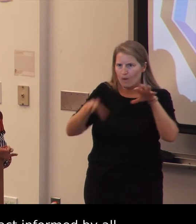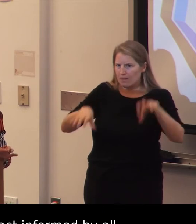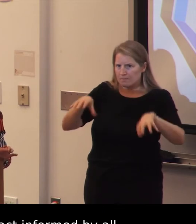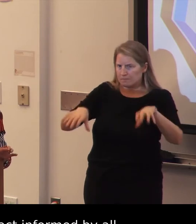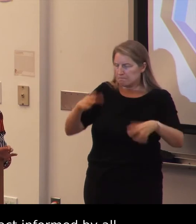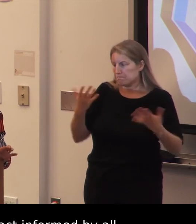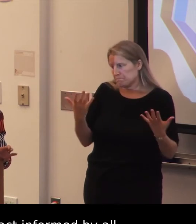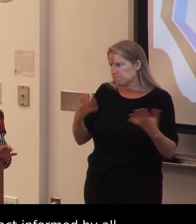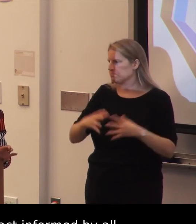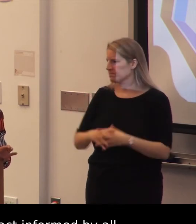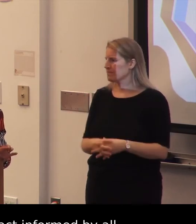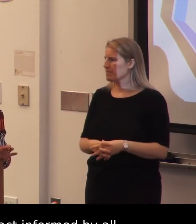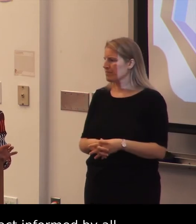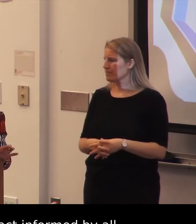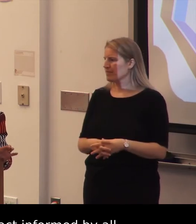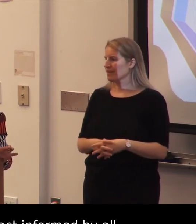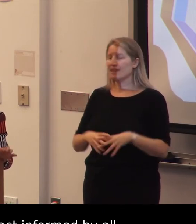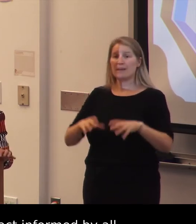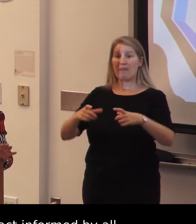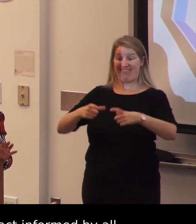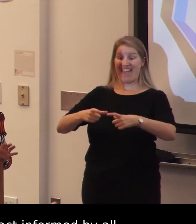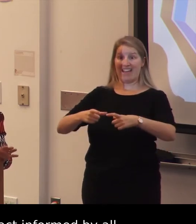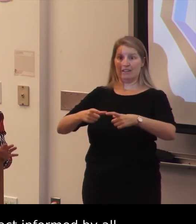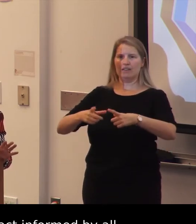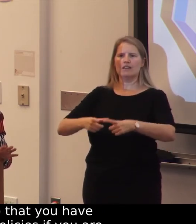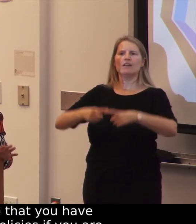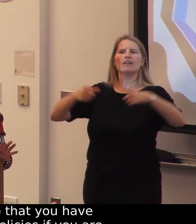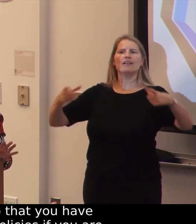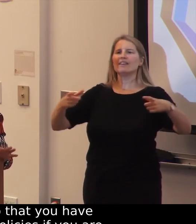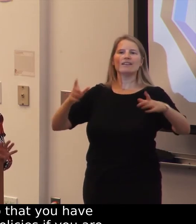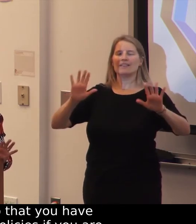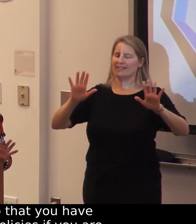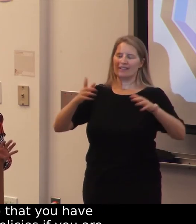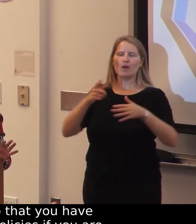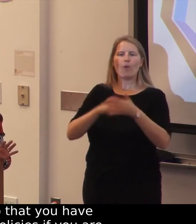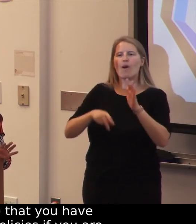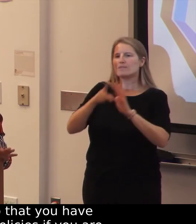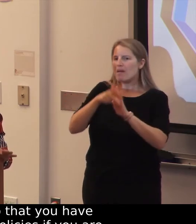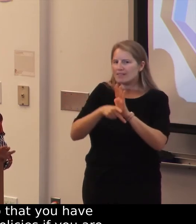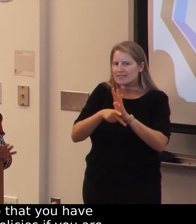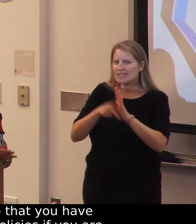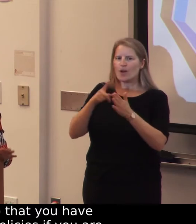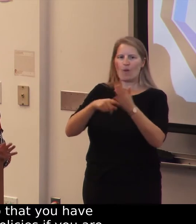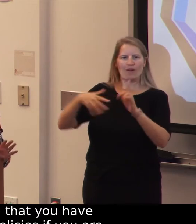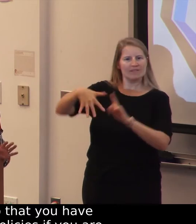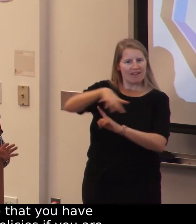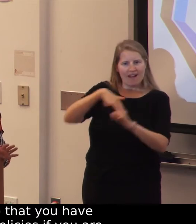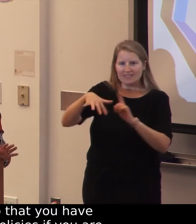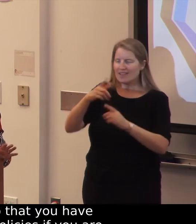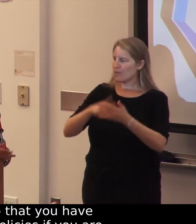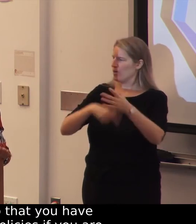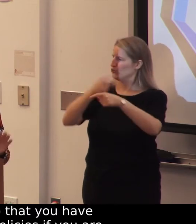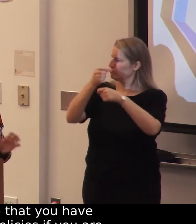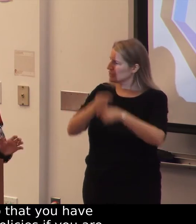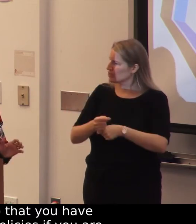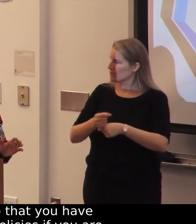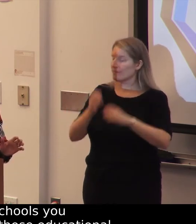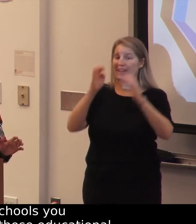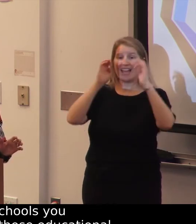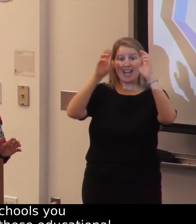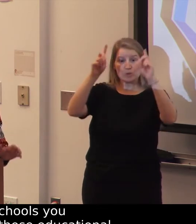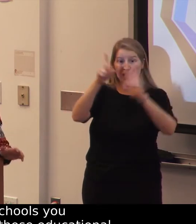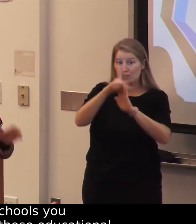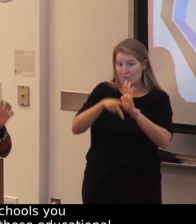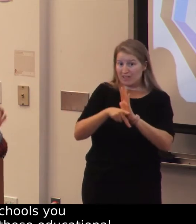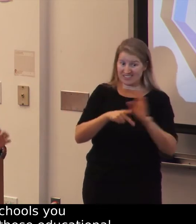to suggest, are in fact informed by all kinds of policies, contexts, and traditions, so that you have educational policies. If you're tied into